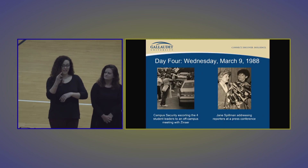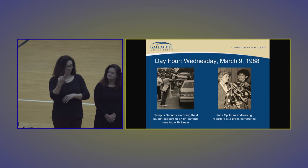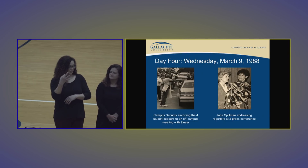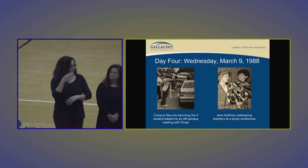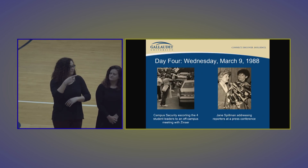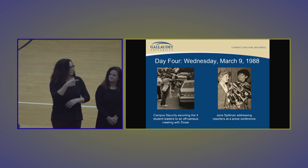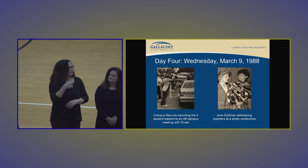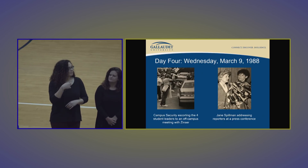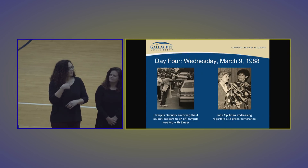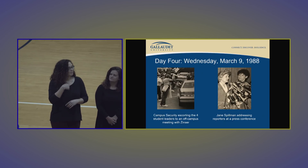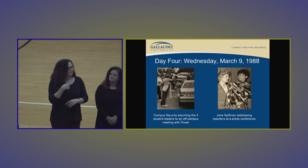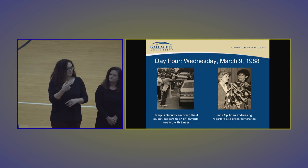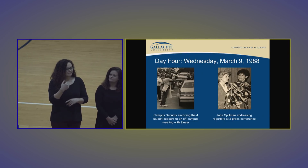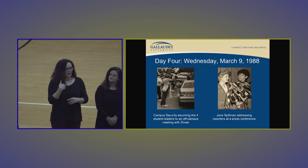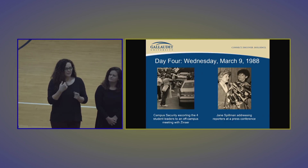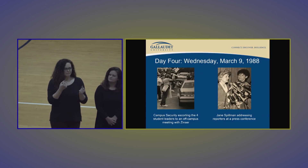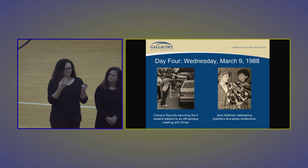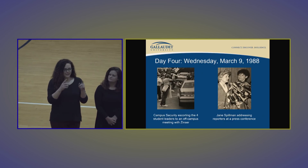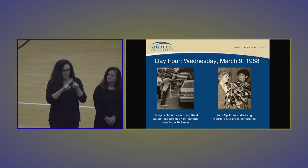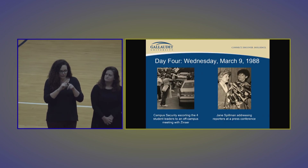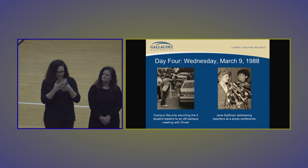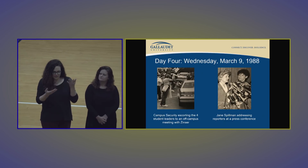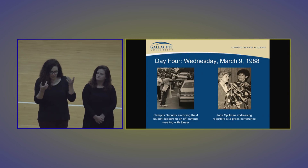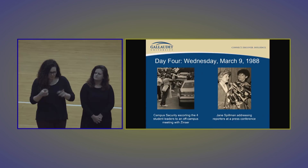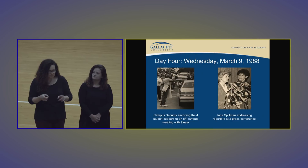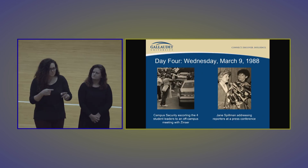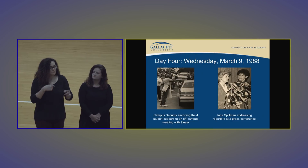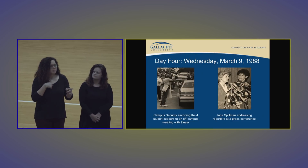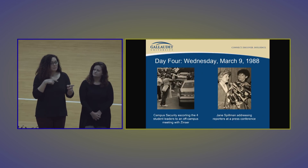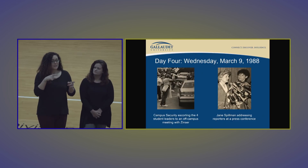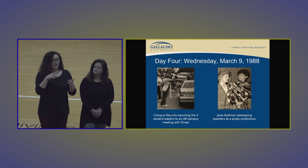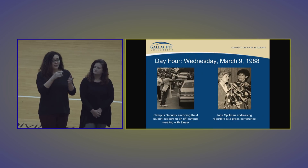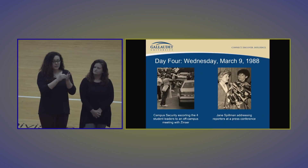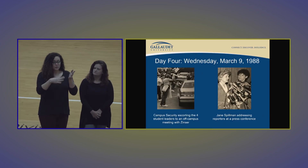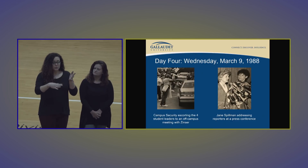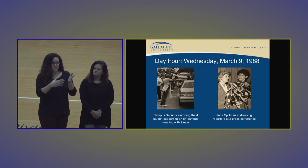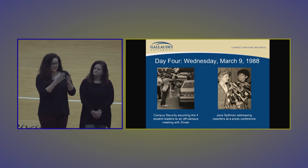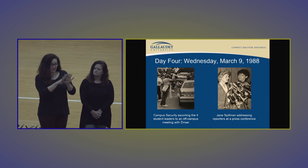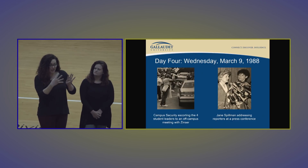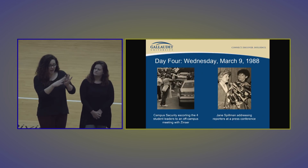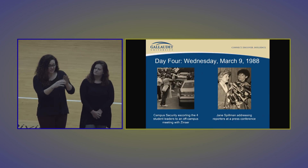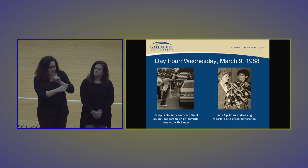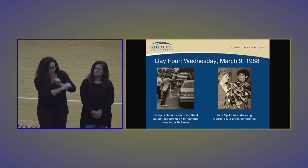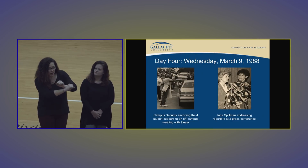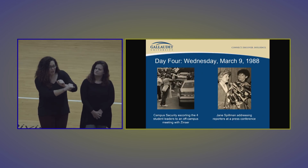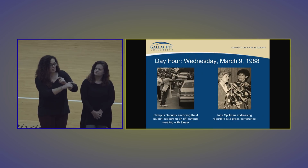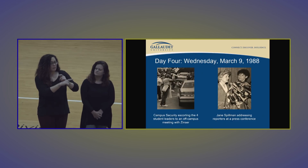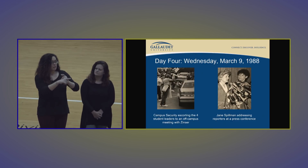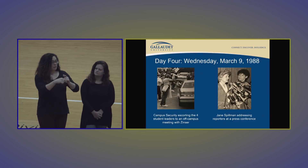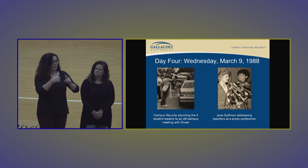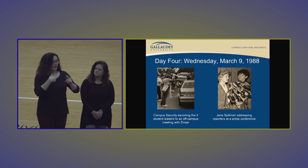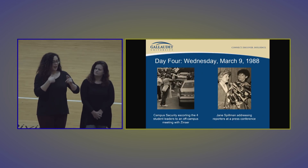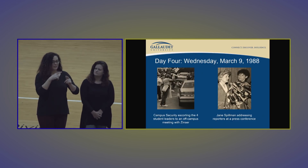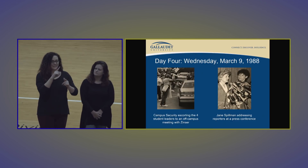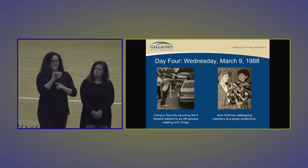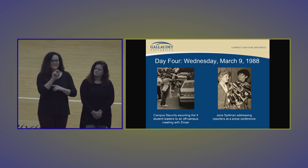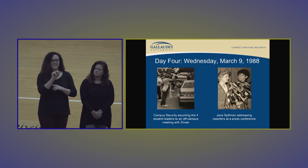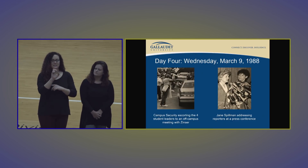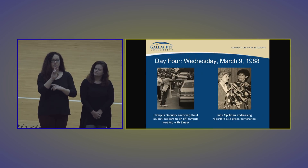On the 4th day, on March 9th, there were many events occurring at the same time. Student